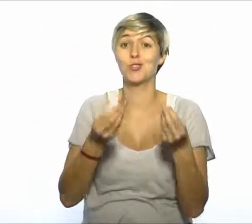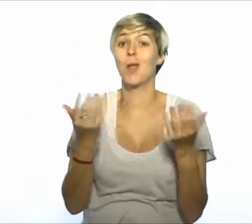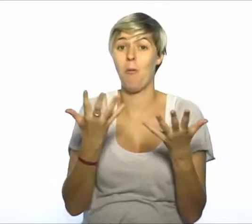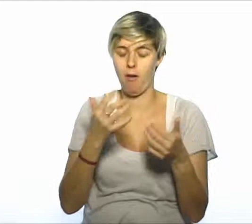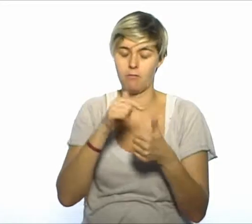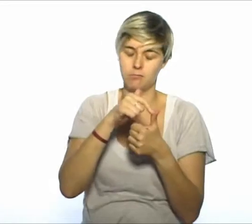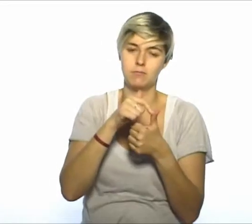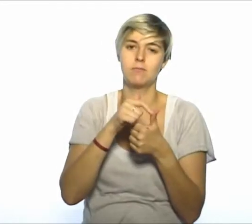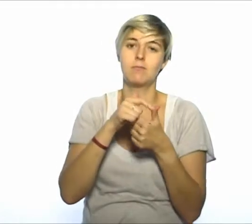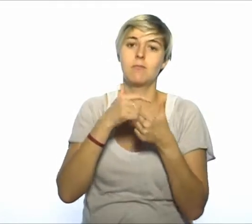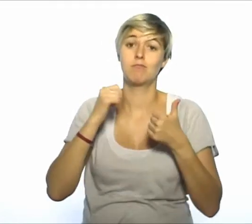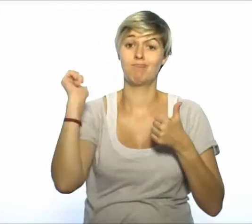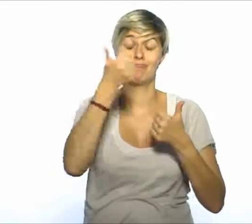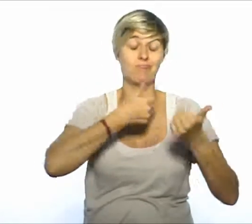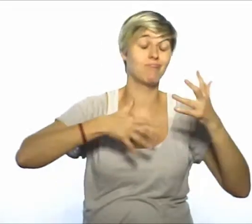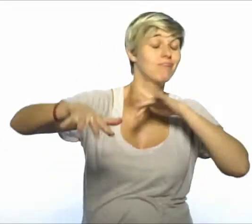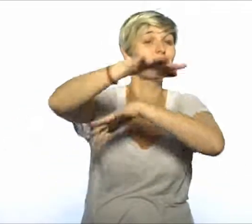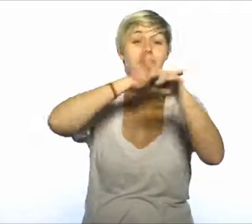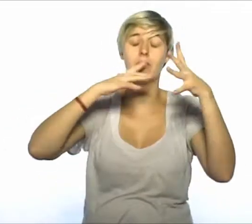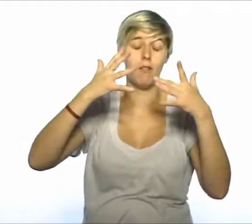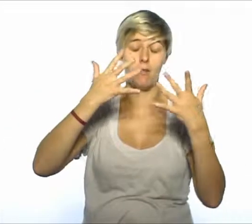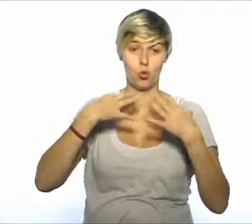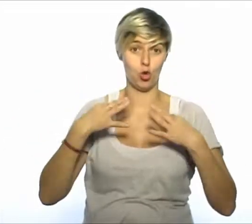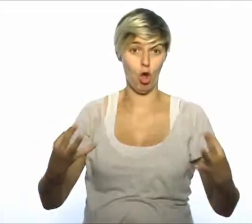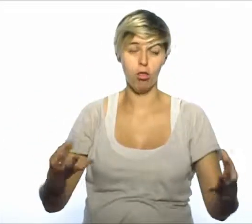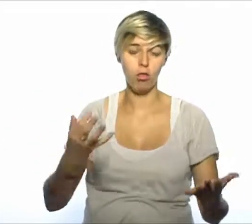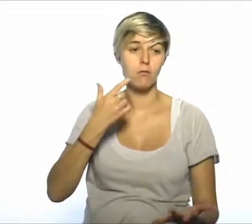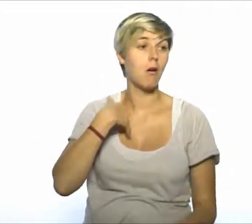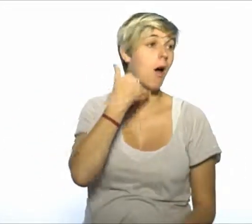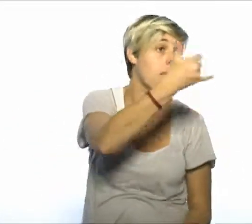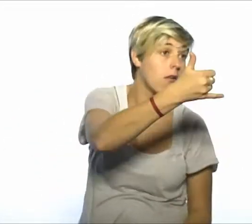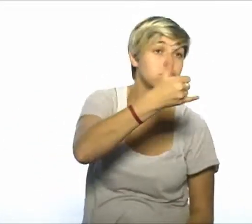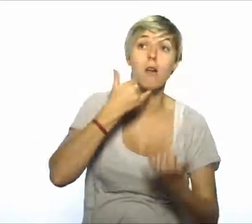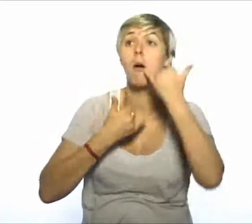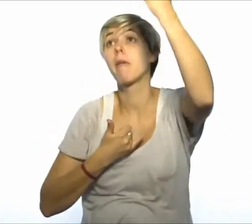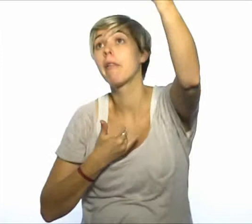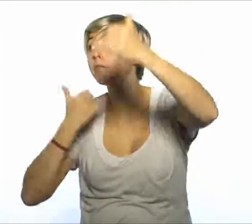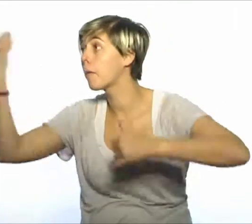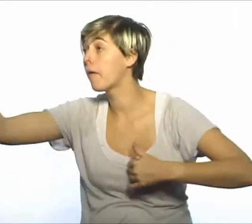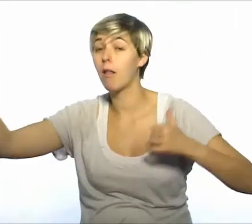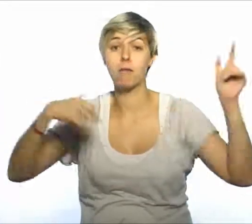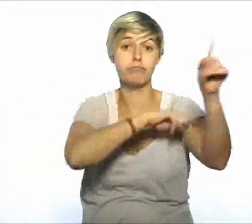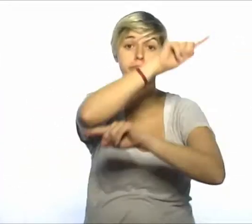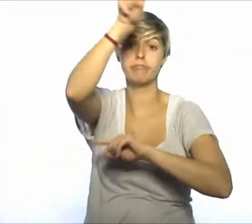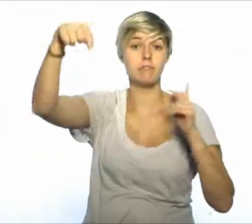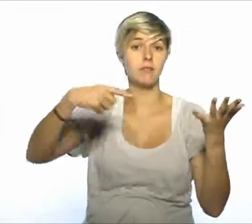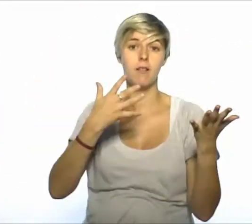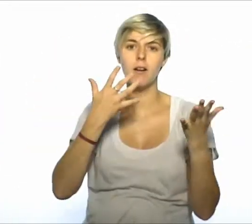way, the video interpreters have a diversity of calls, emergency call being just part of their job. They take turns and are